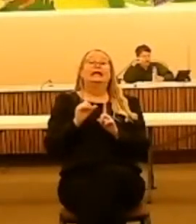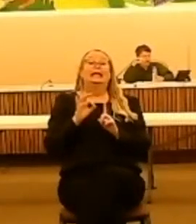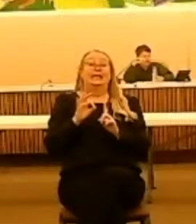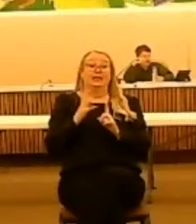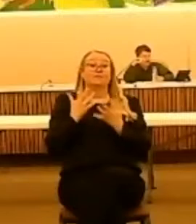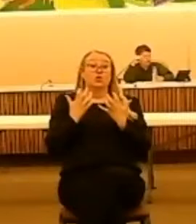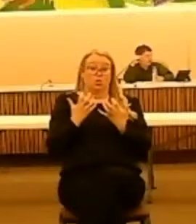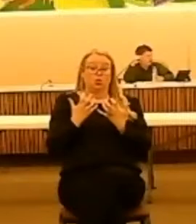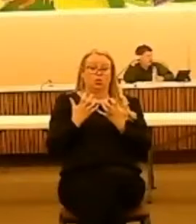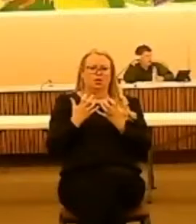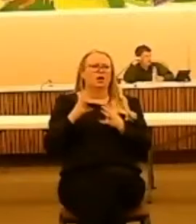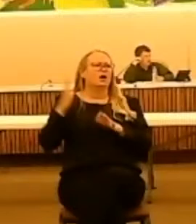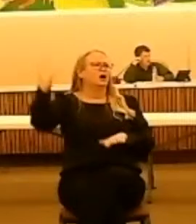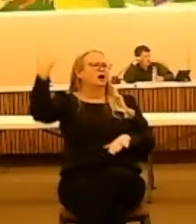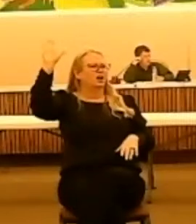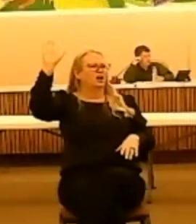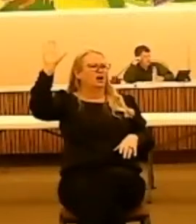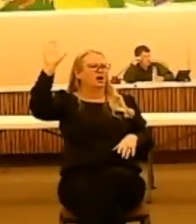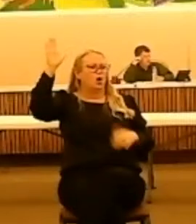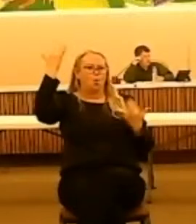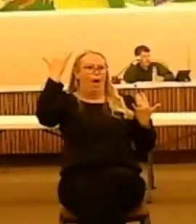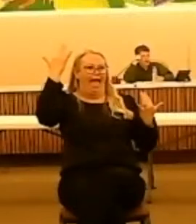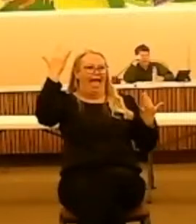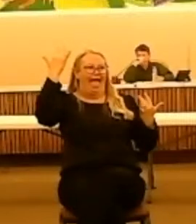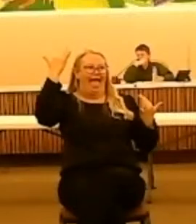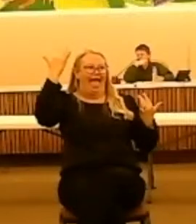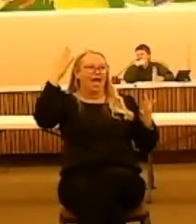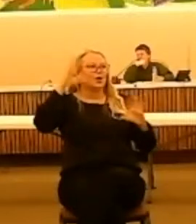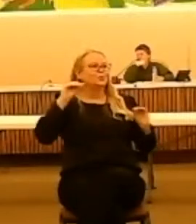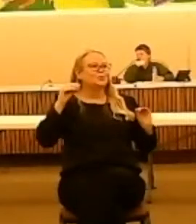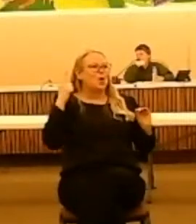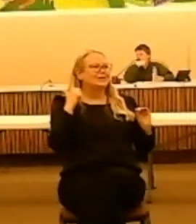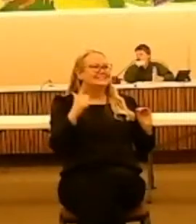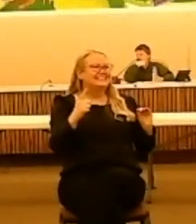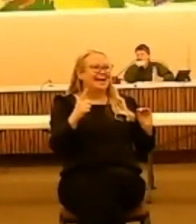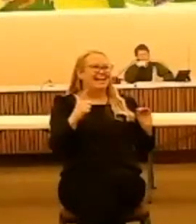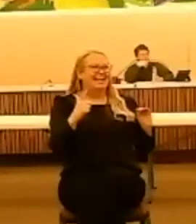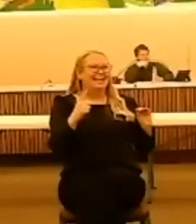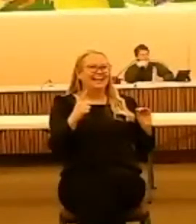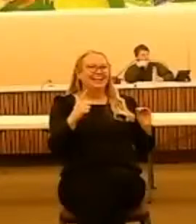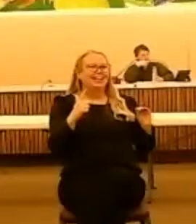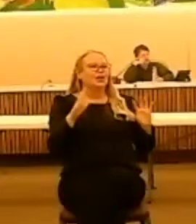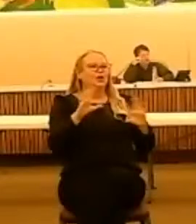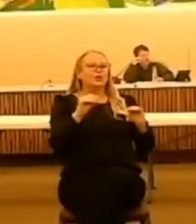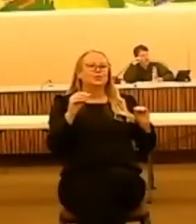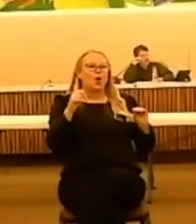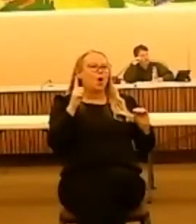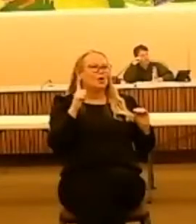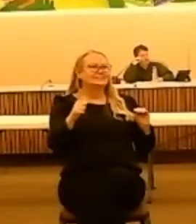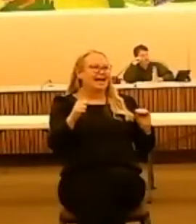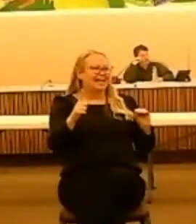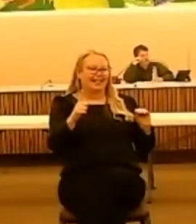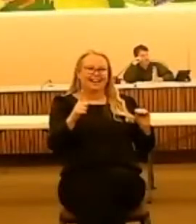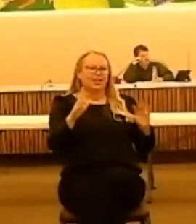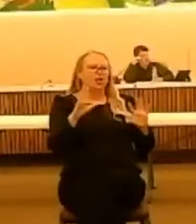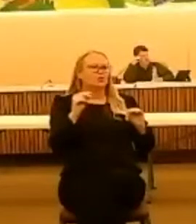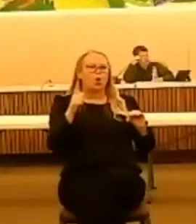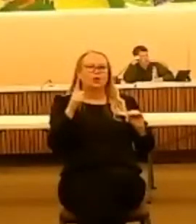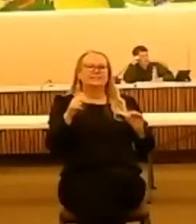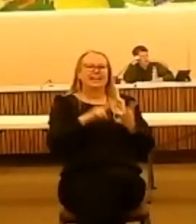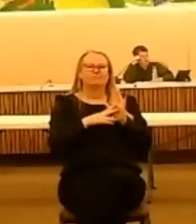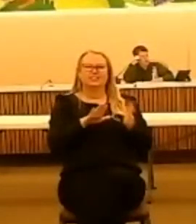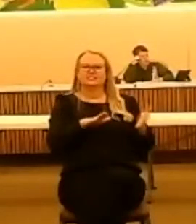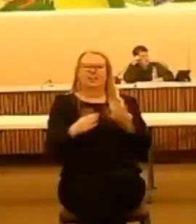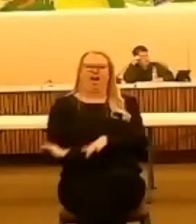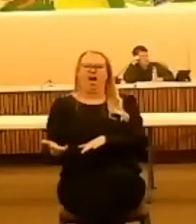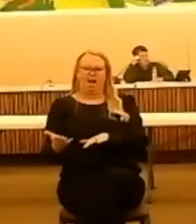on it. Did we get a second on the motion? Oh, that's a good question. Did On the anyone first second? motion, on what motion? On my to motion. table. On the